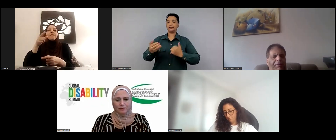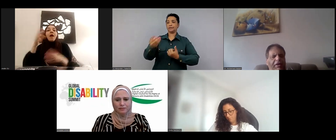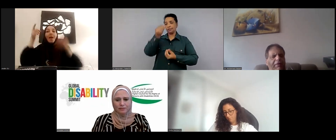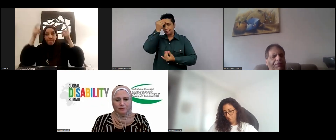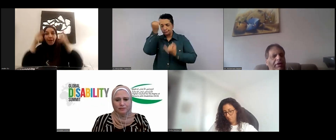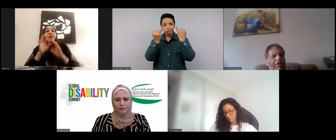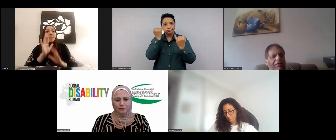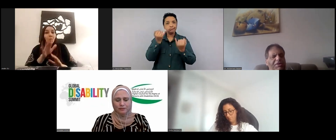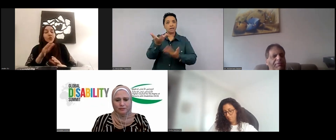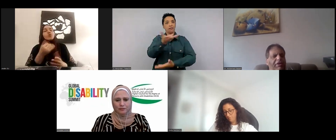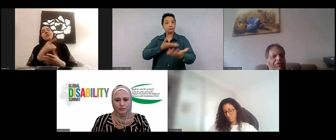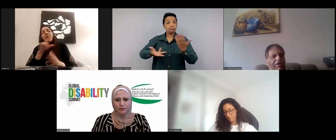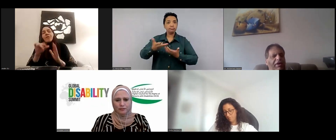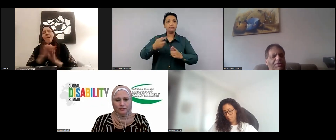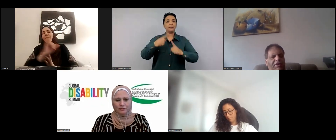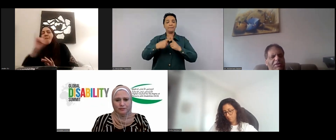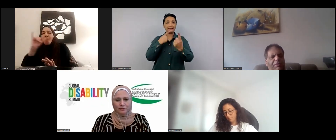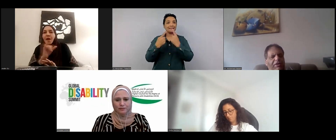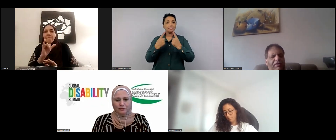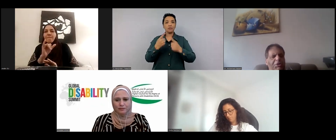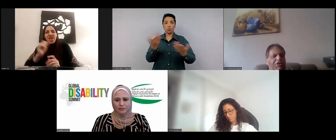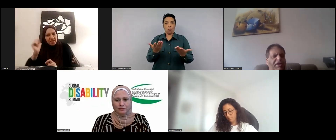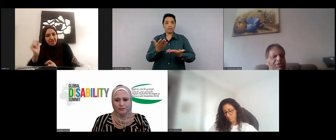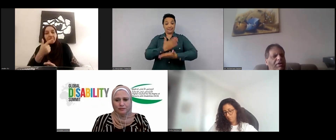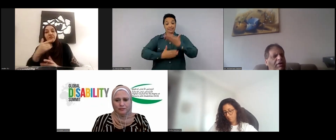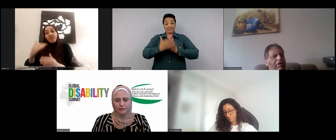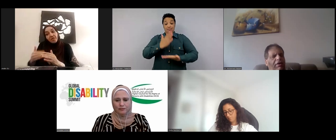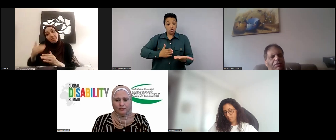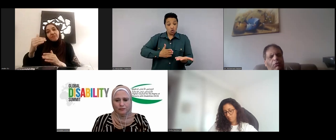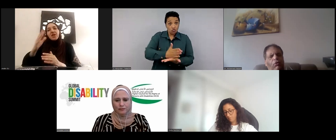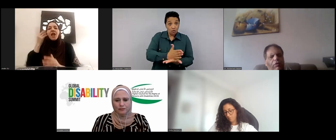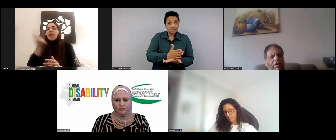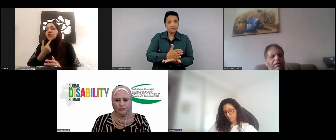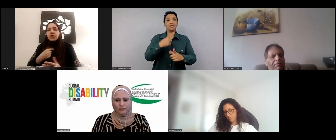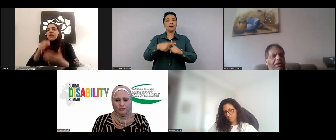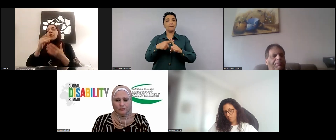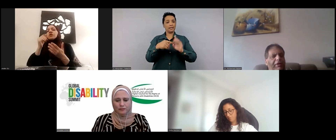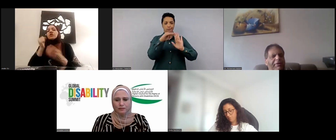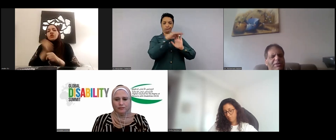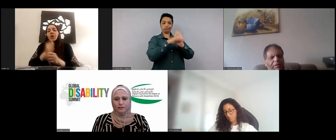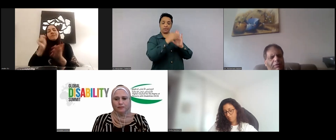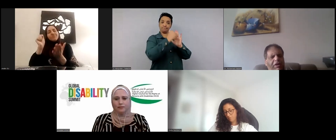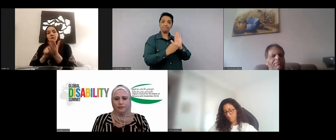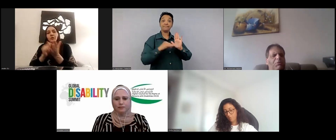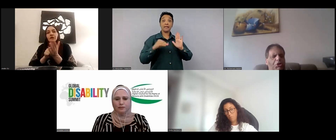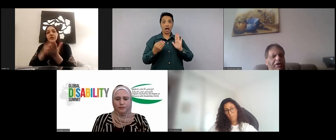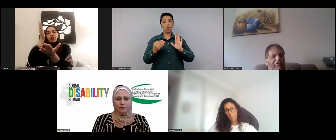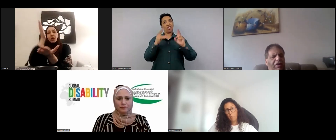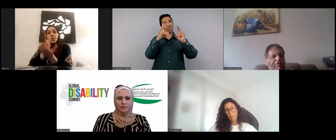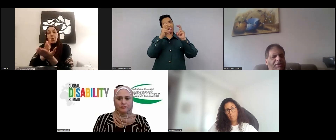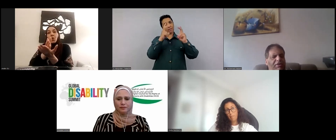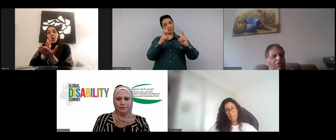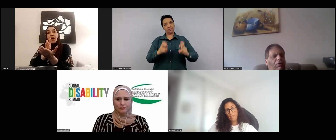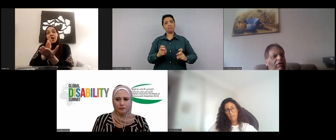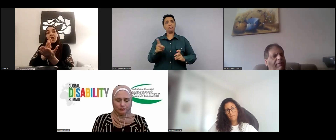thoroughly the disability rights and disability agendas through main pillars, themes, which Greta